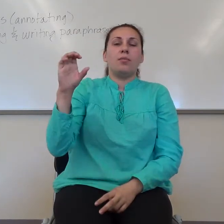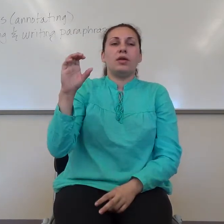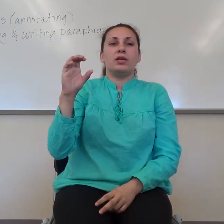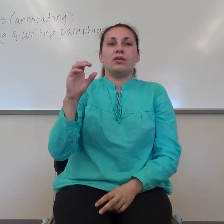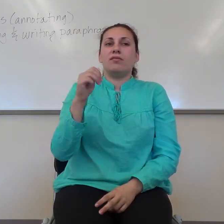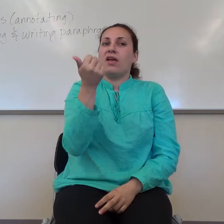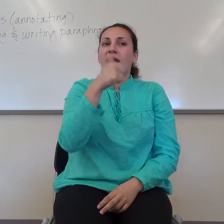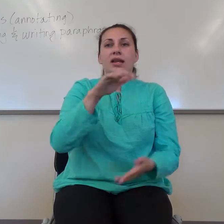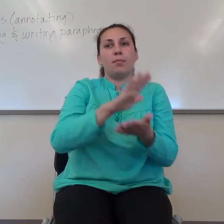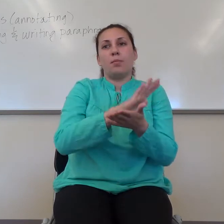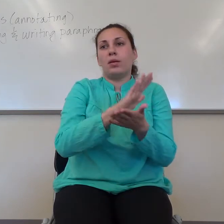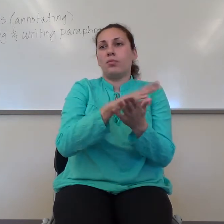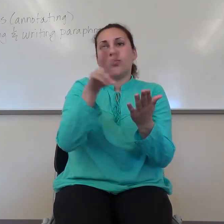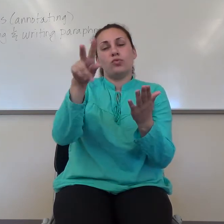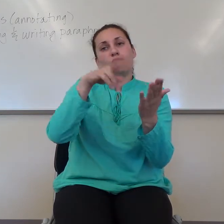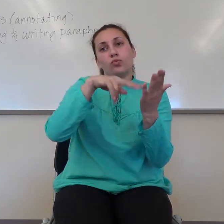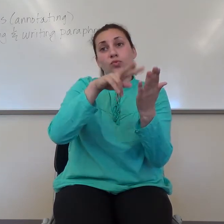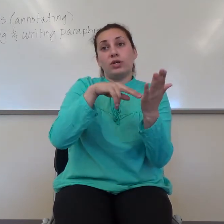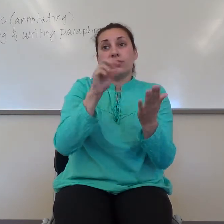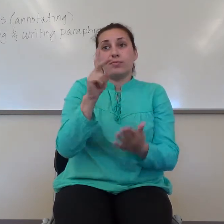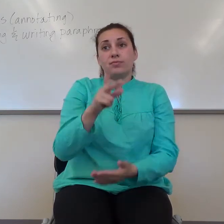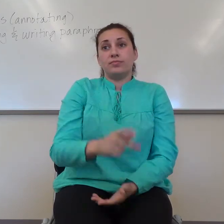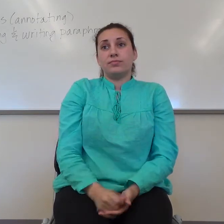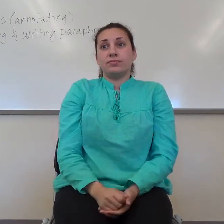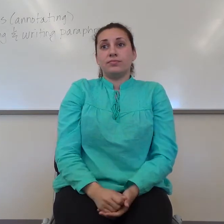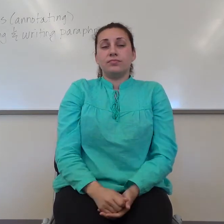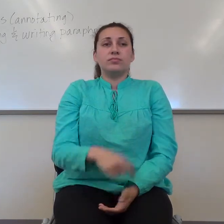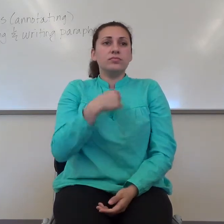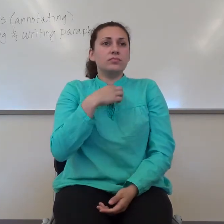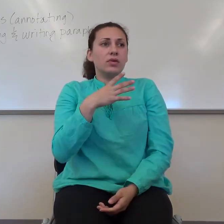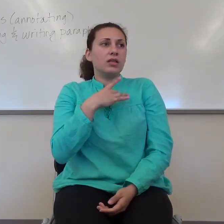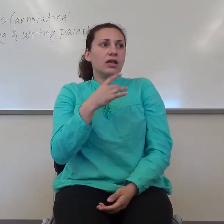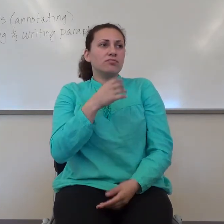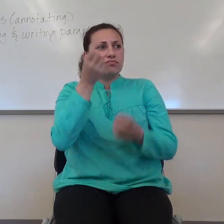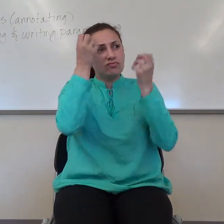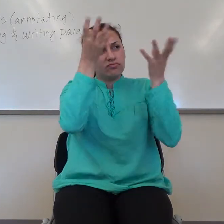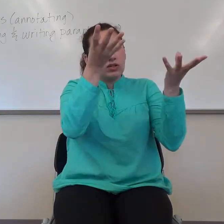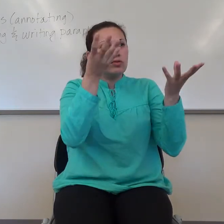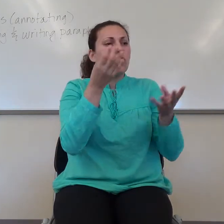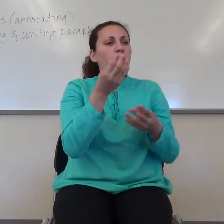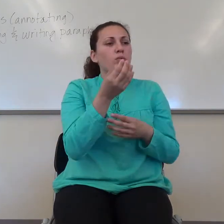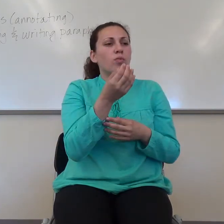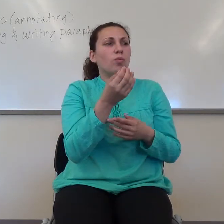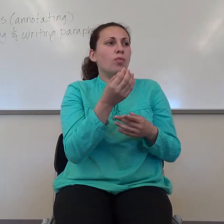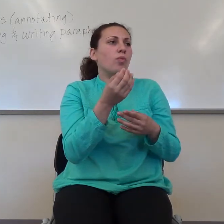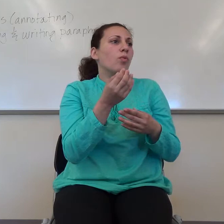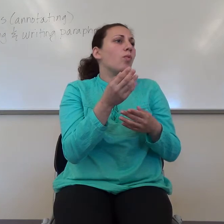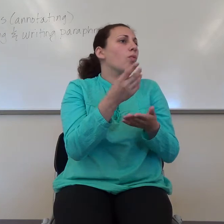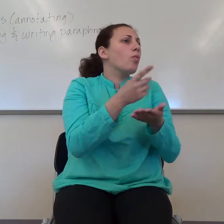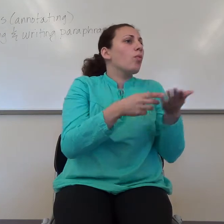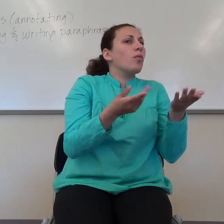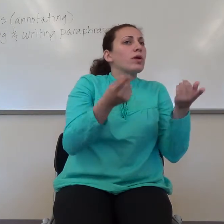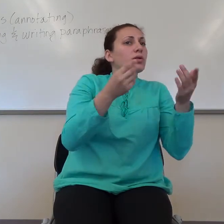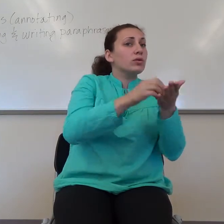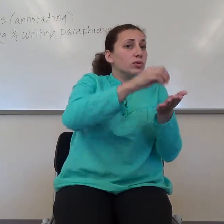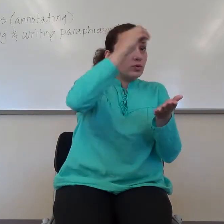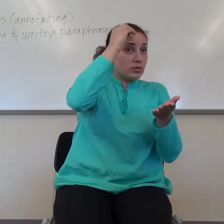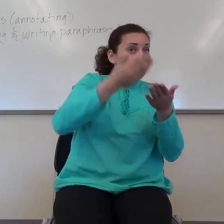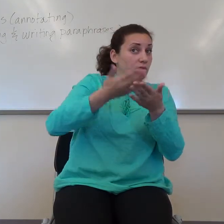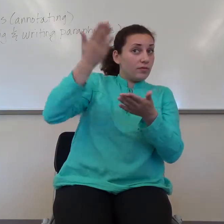okay? So I always like to let students know where we've been and where we're going. So this